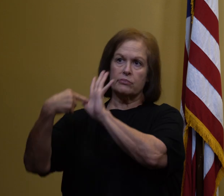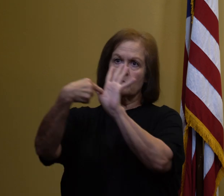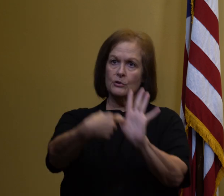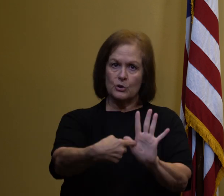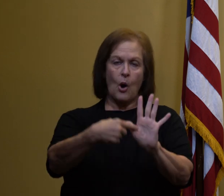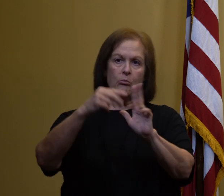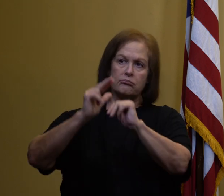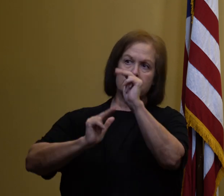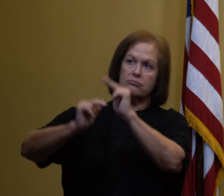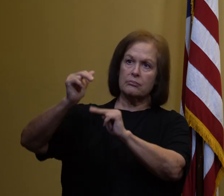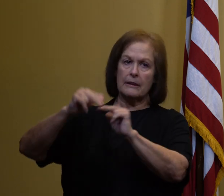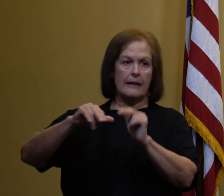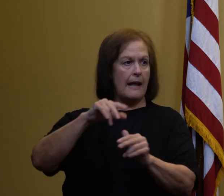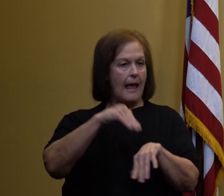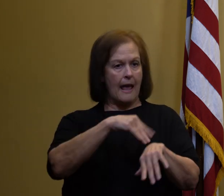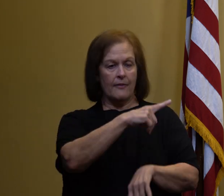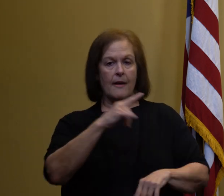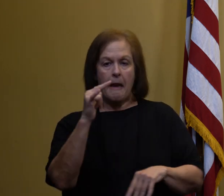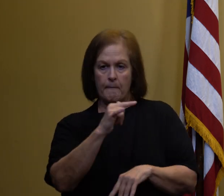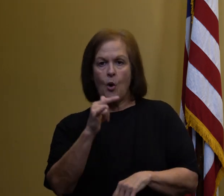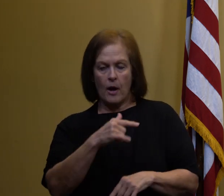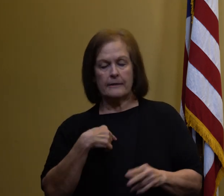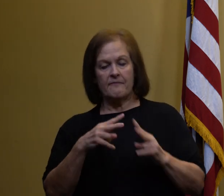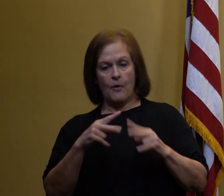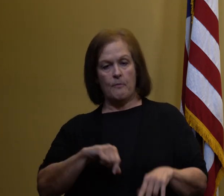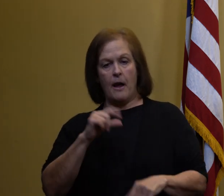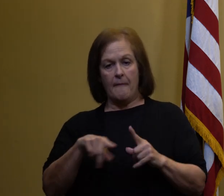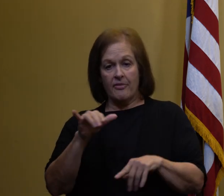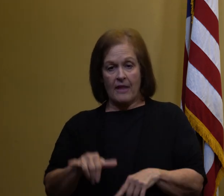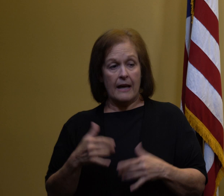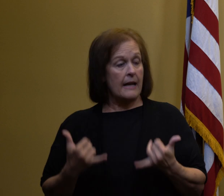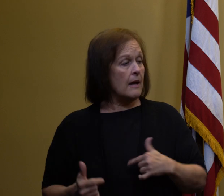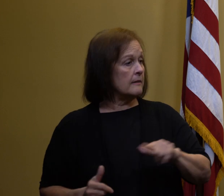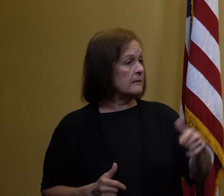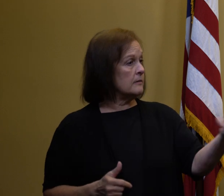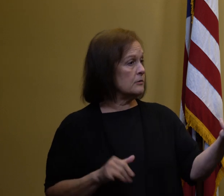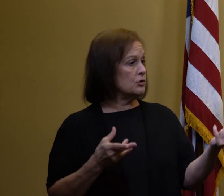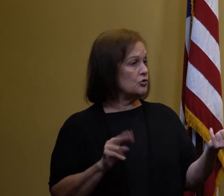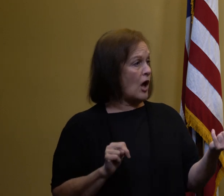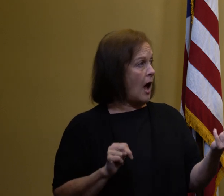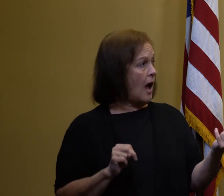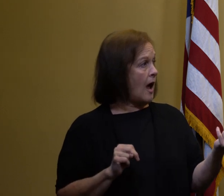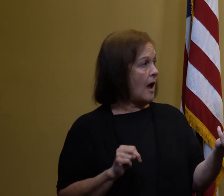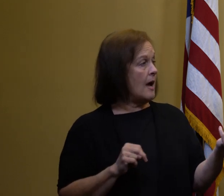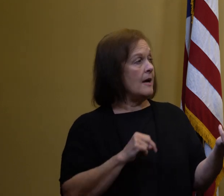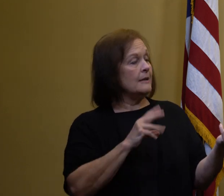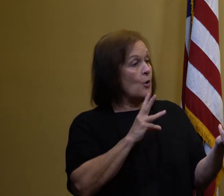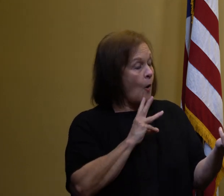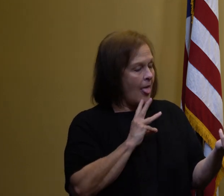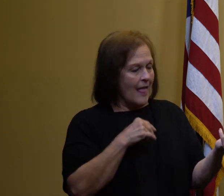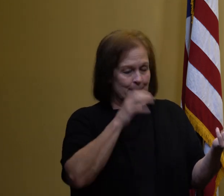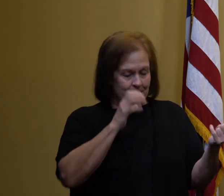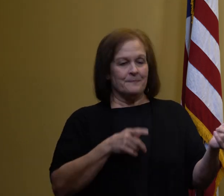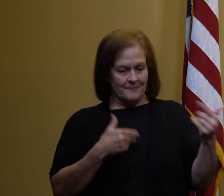under construction at MSY is something that I'm very proud of. So with that, I'm going to turn it over to you, John. Take some water, and we'll